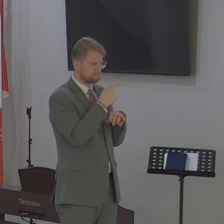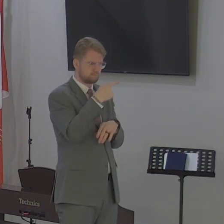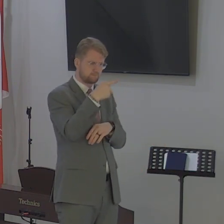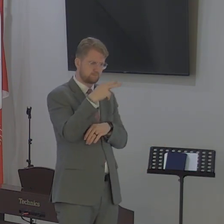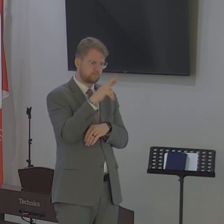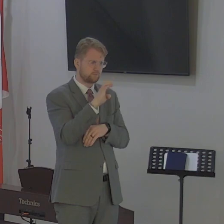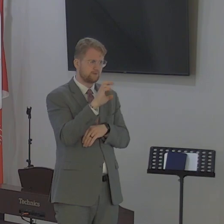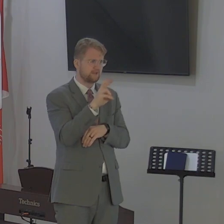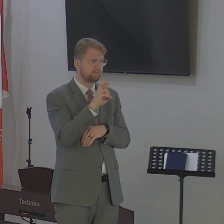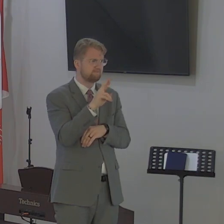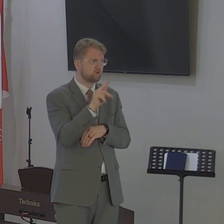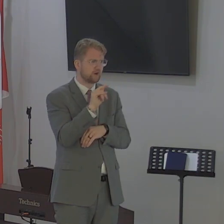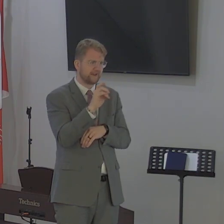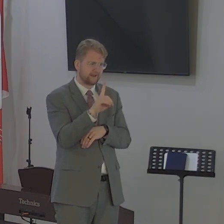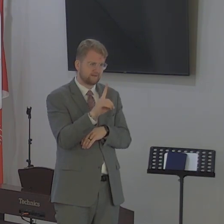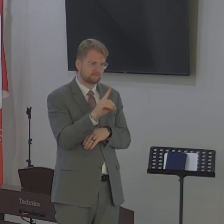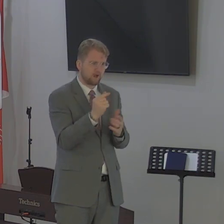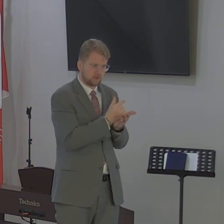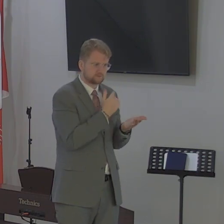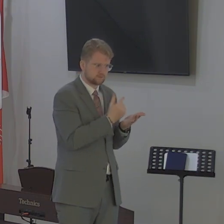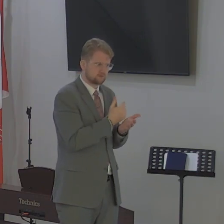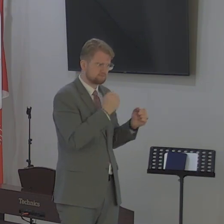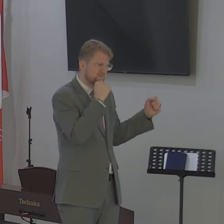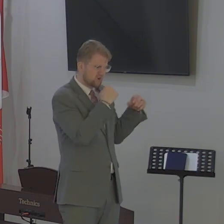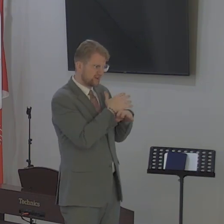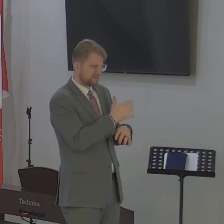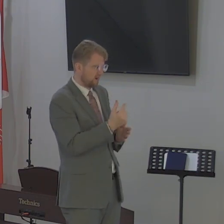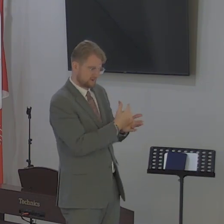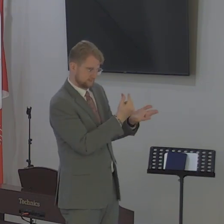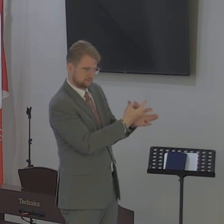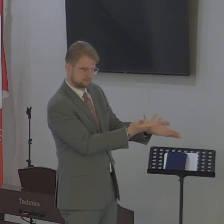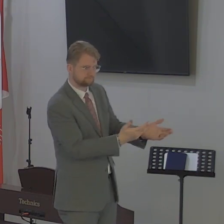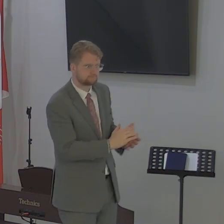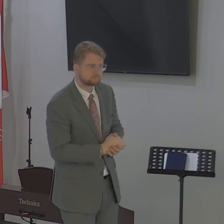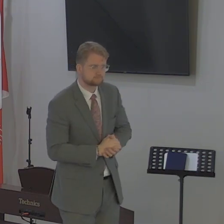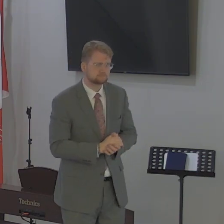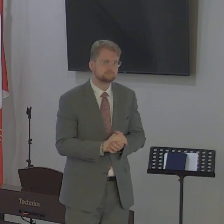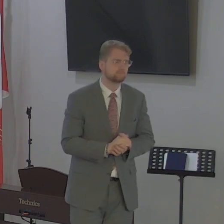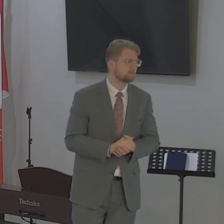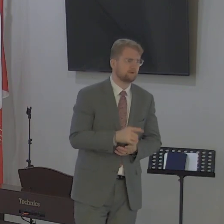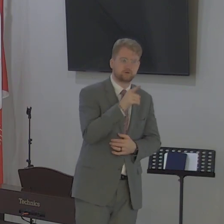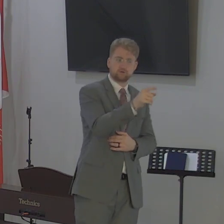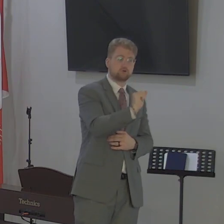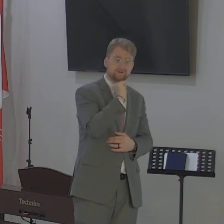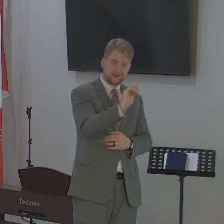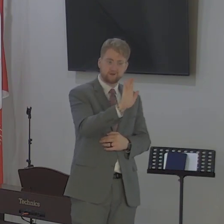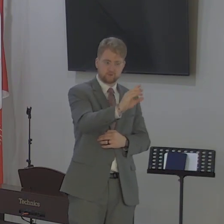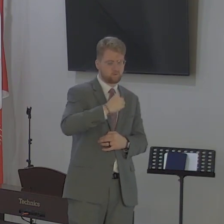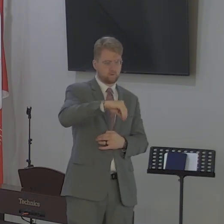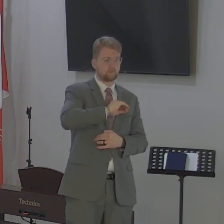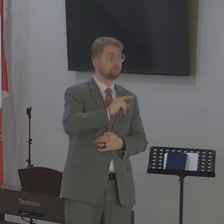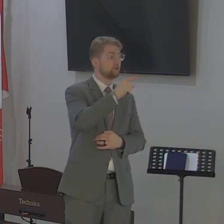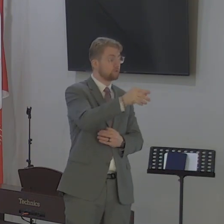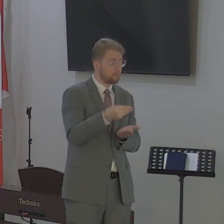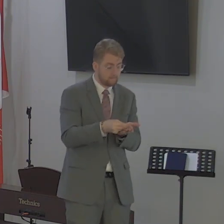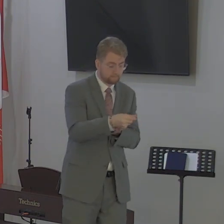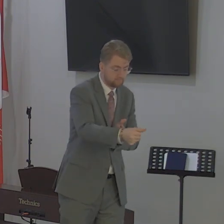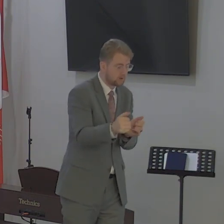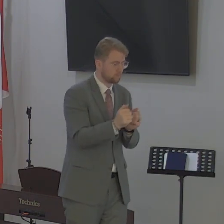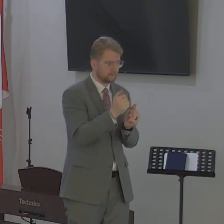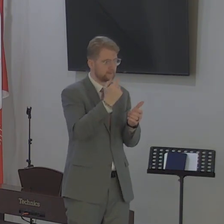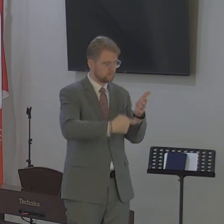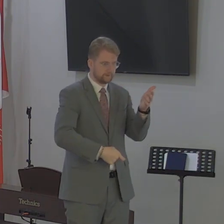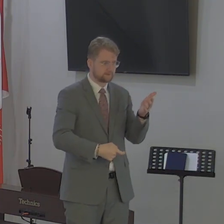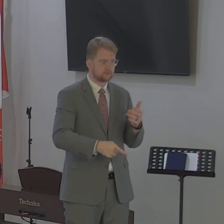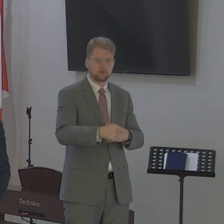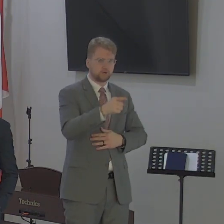biblical principles. Let me just say it this way. You're not your own. You're bought with a price, right? You cannot, again, hold your jokes,